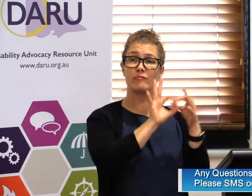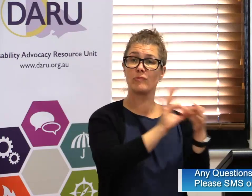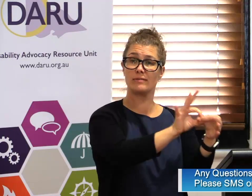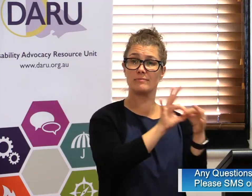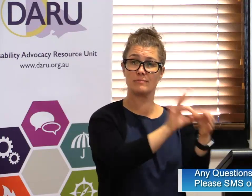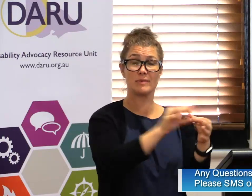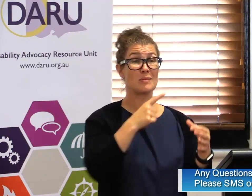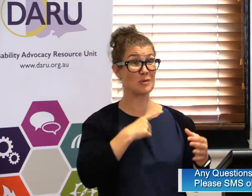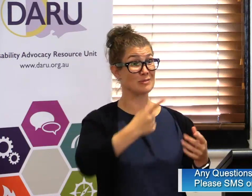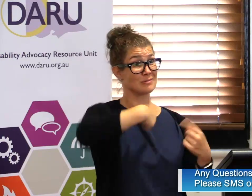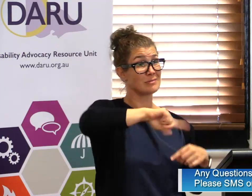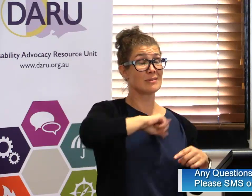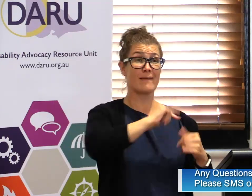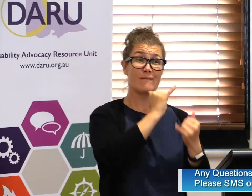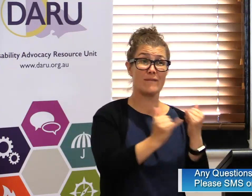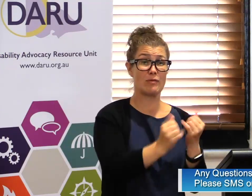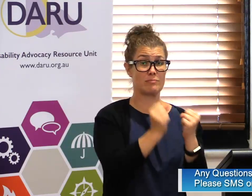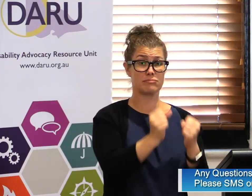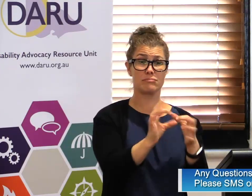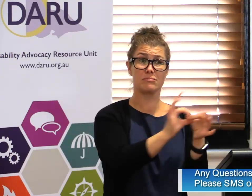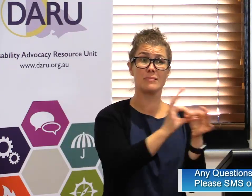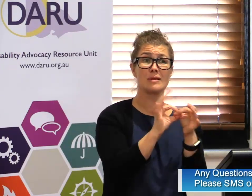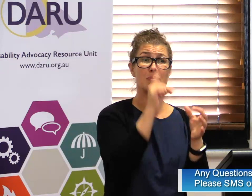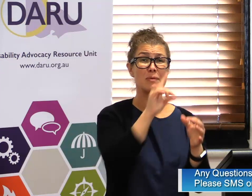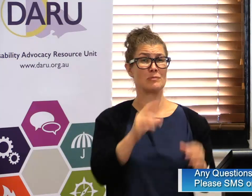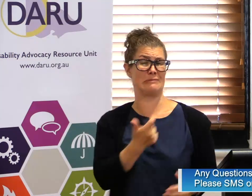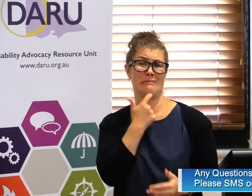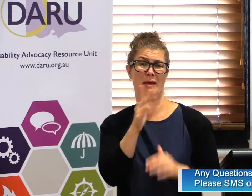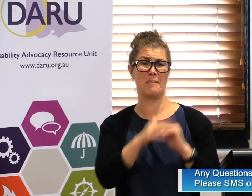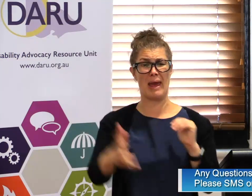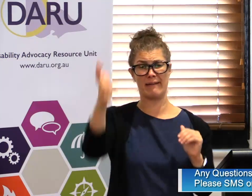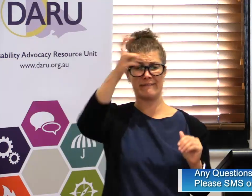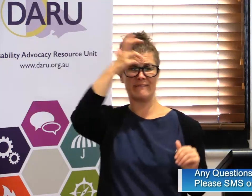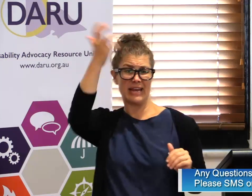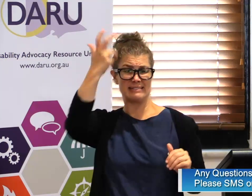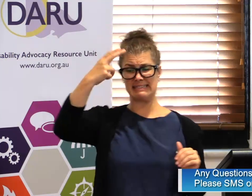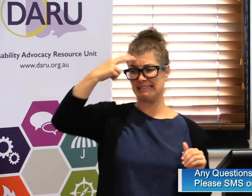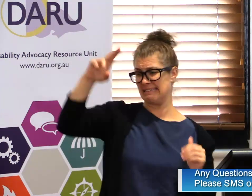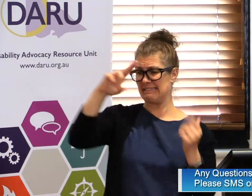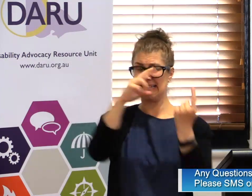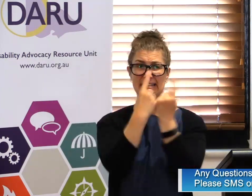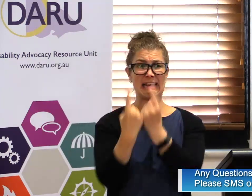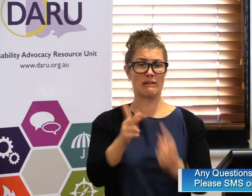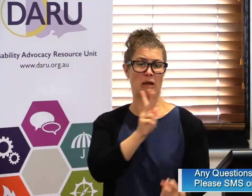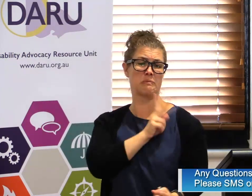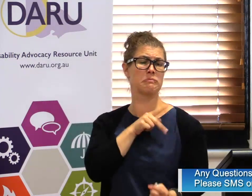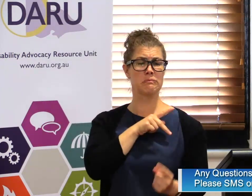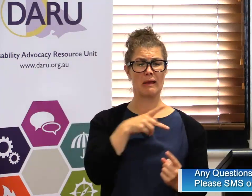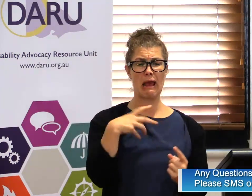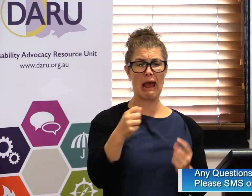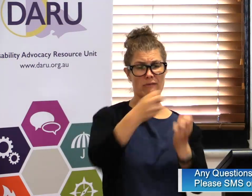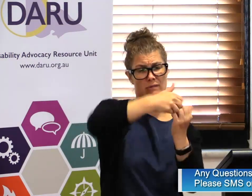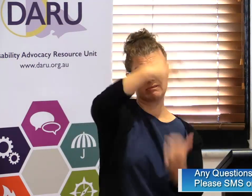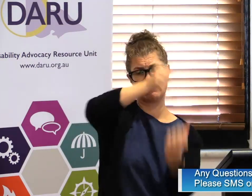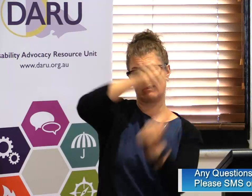people. You build relations with. We don't care about fancy titles or that kind of stuff. You could be Professor this or Professor that. It doesn't